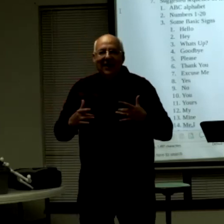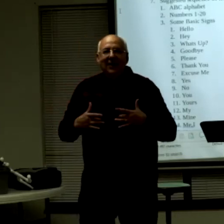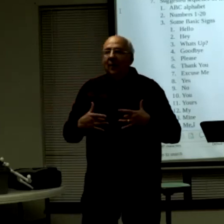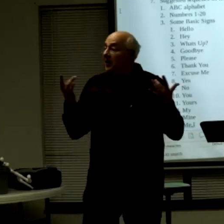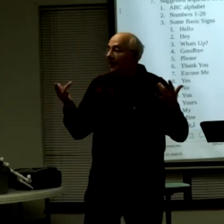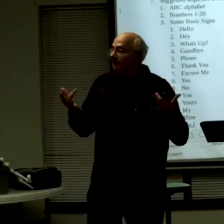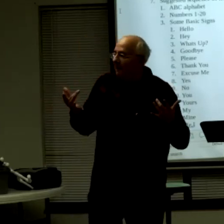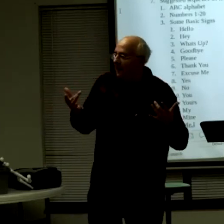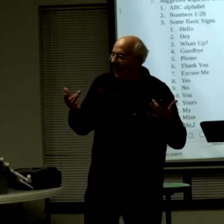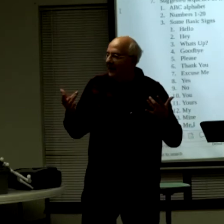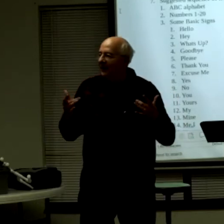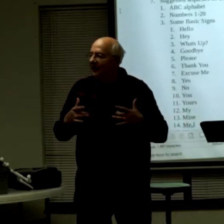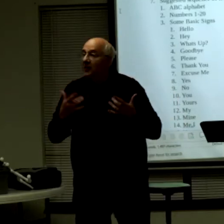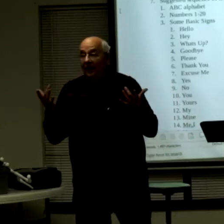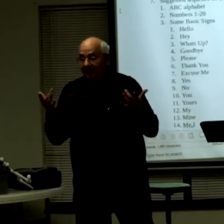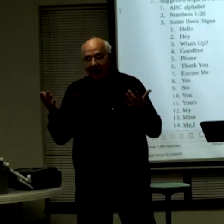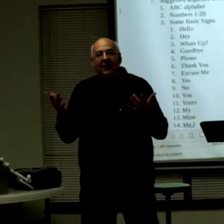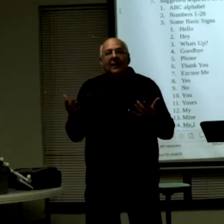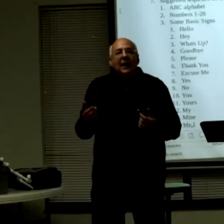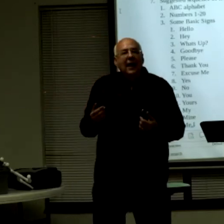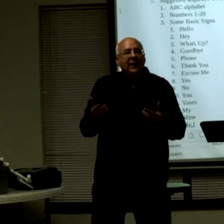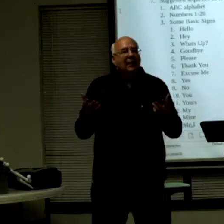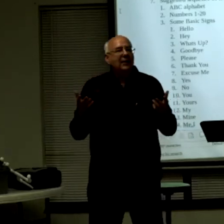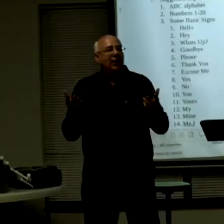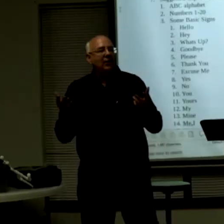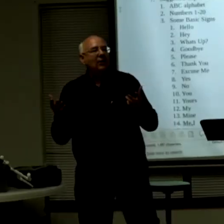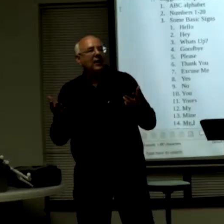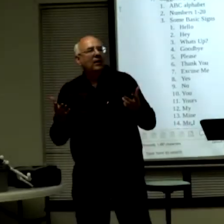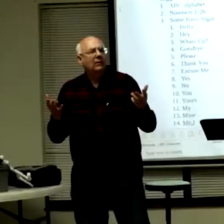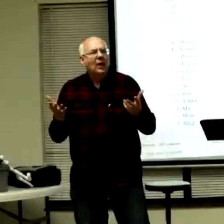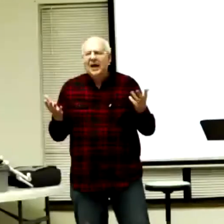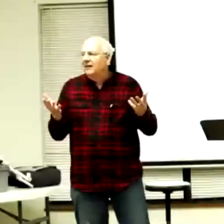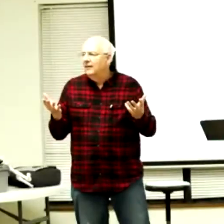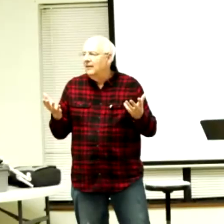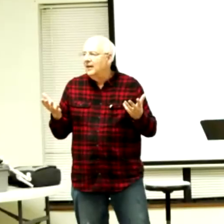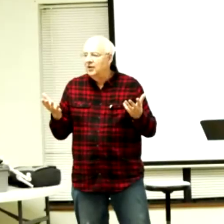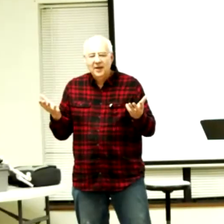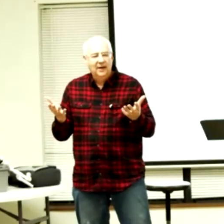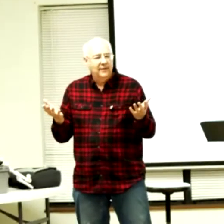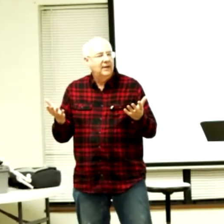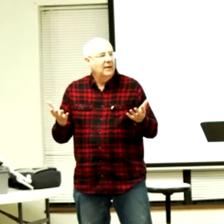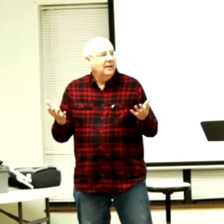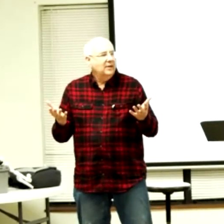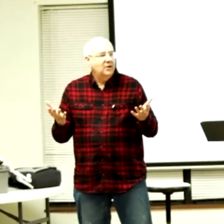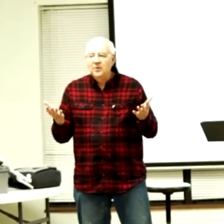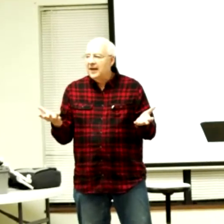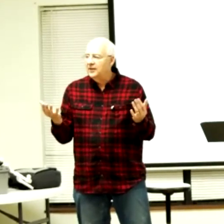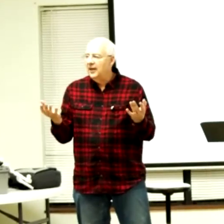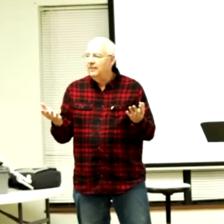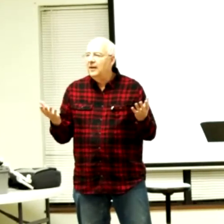Okay, what's up? Okay, what's up? Yeah. And the general, what is just kind of a, two hands up and